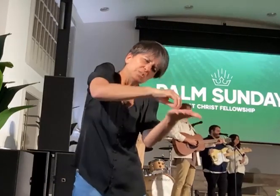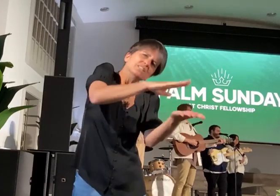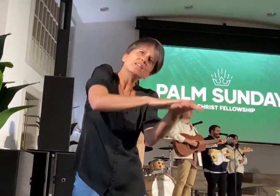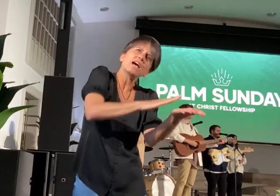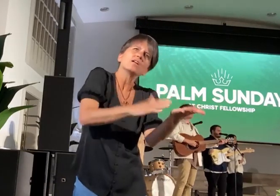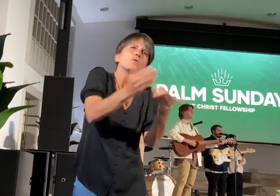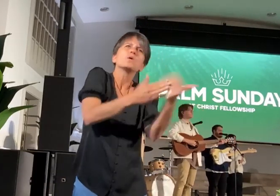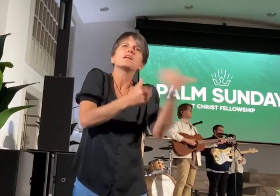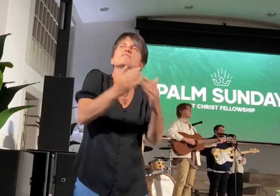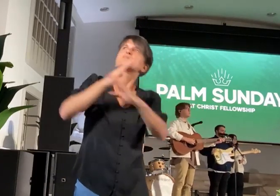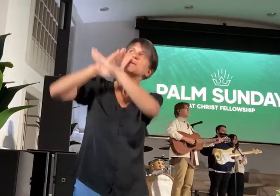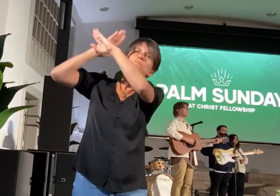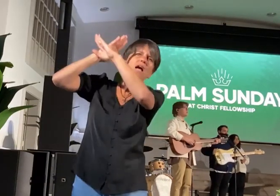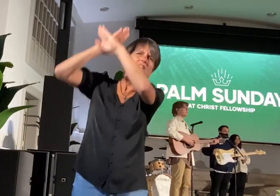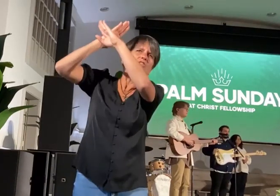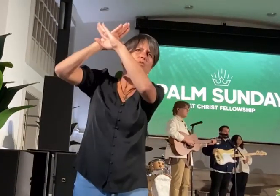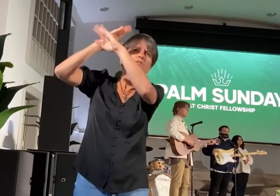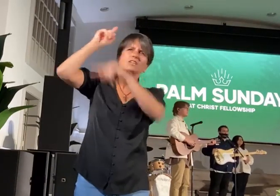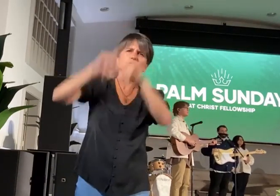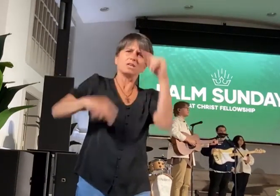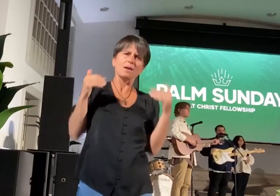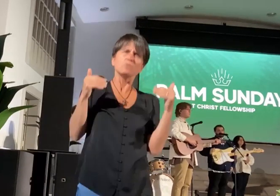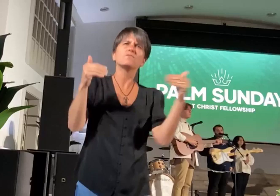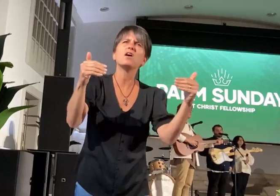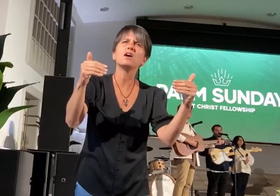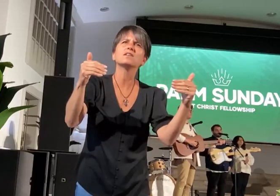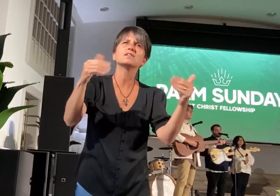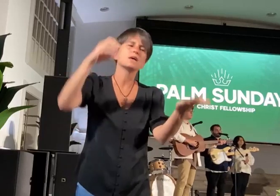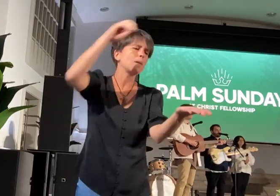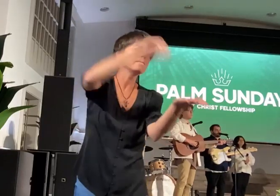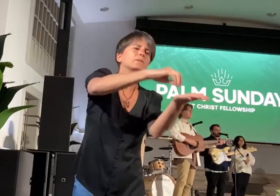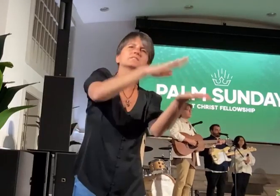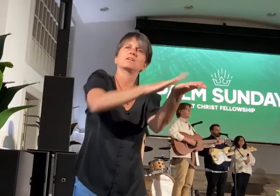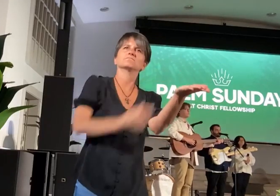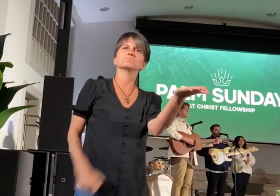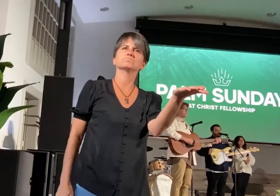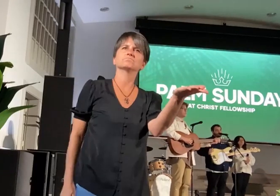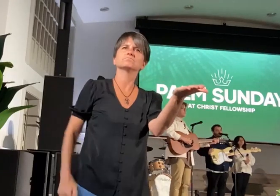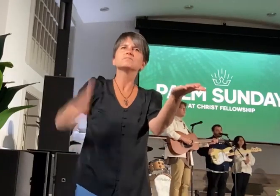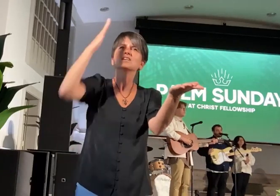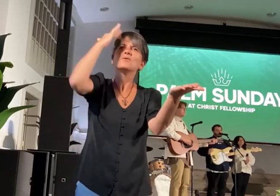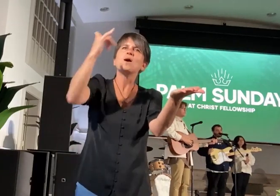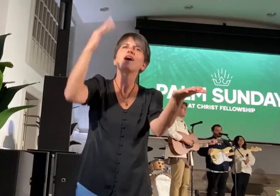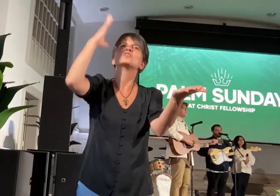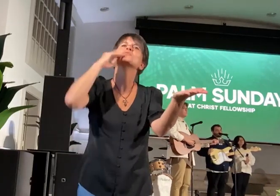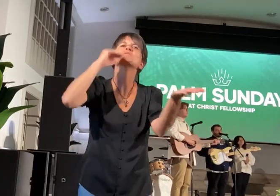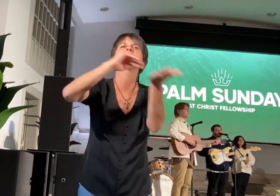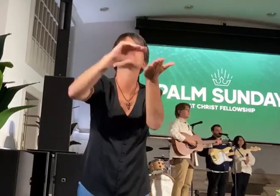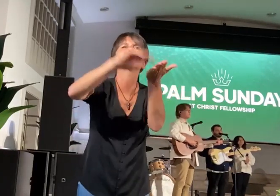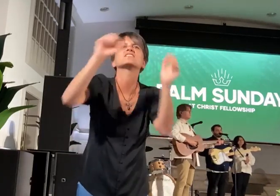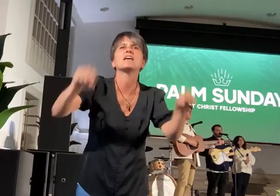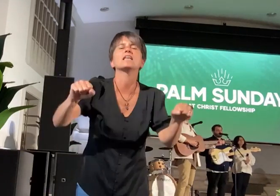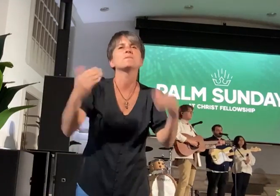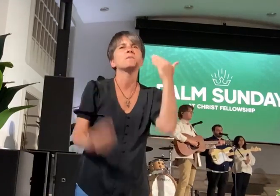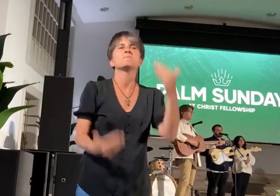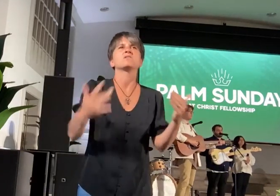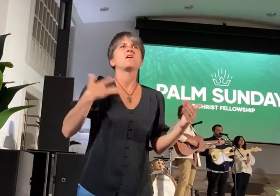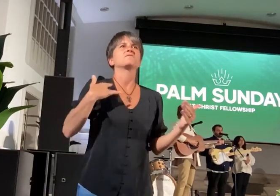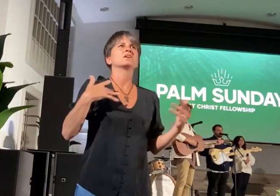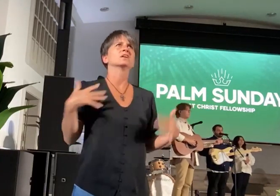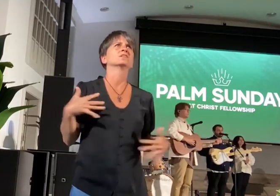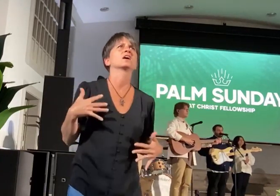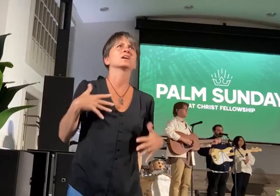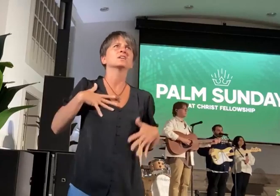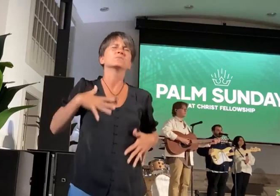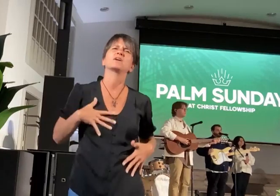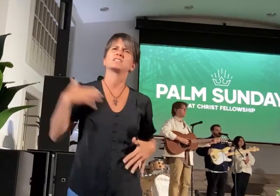know God has for you. I want to encourage you to write that down. We're going to nail it to the cross today because there's forgiveness for you. Maybe there's a burden or anxiety. Maybe